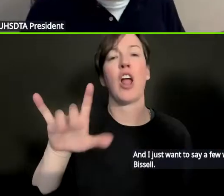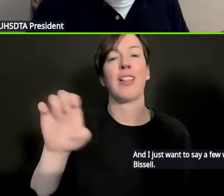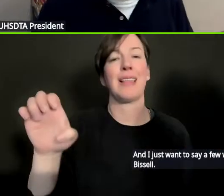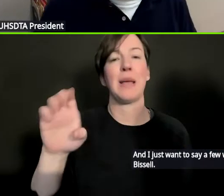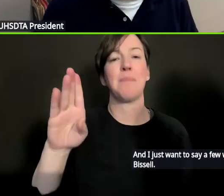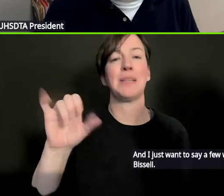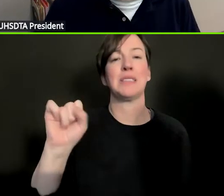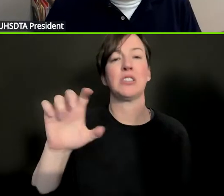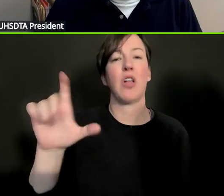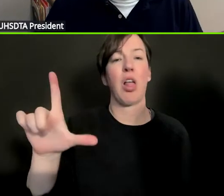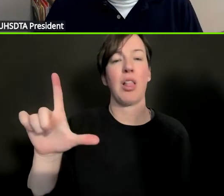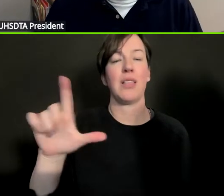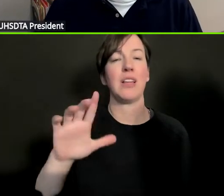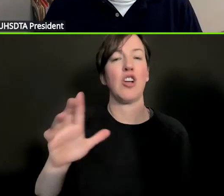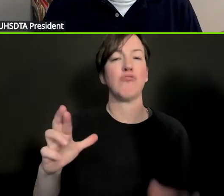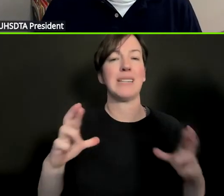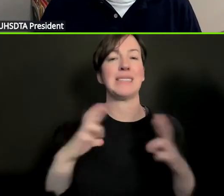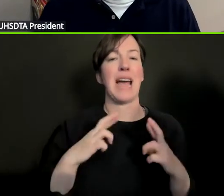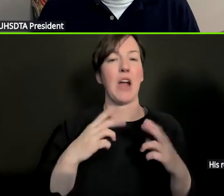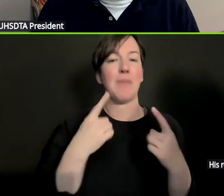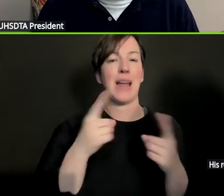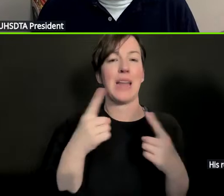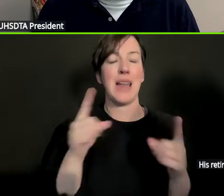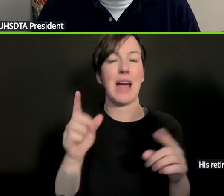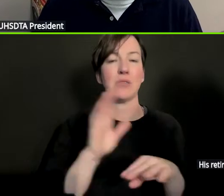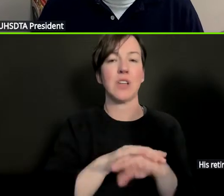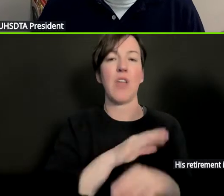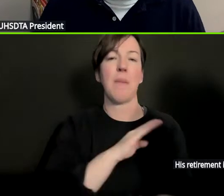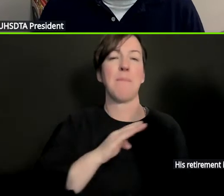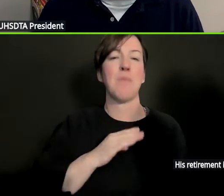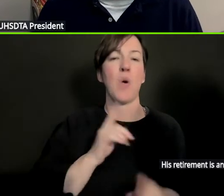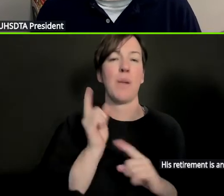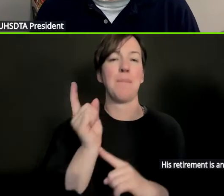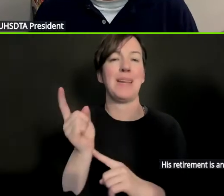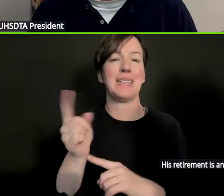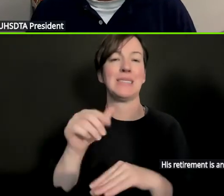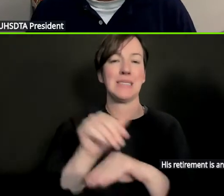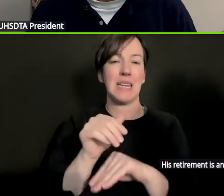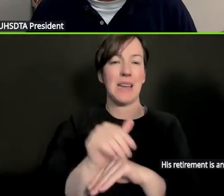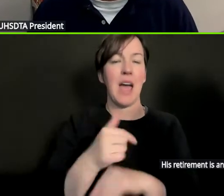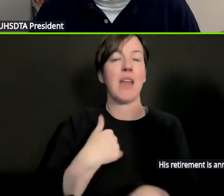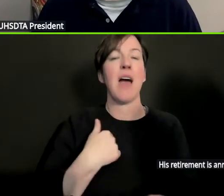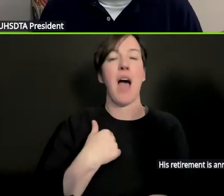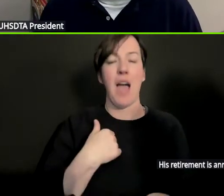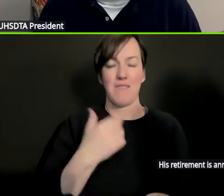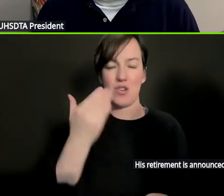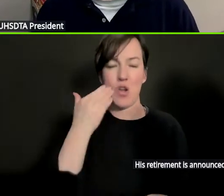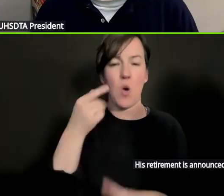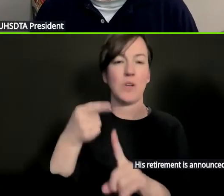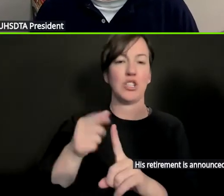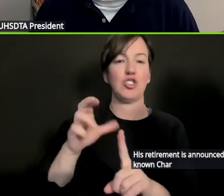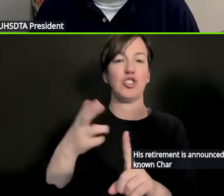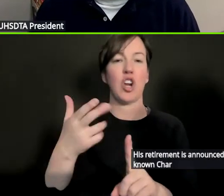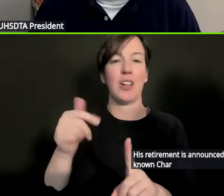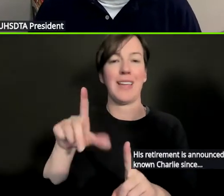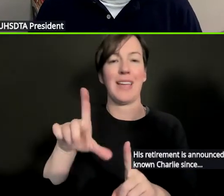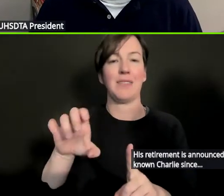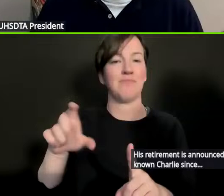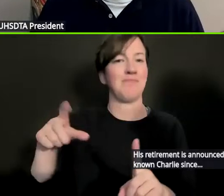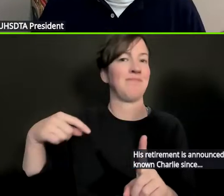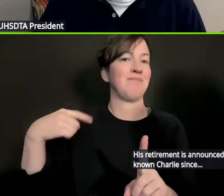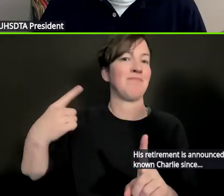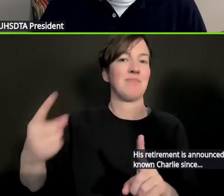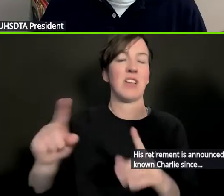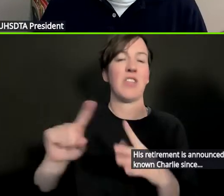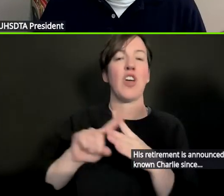His retirement is announced in the board minutes tonight. I've known Charlie since the